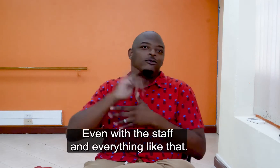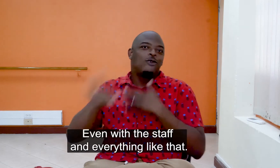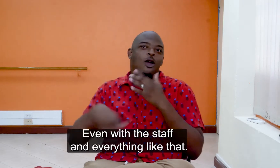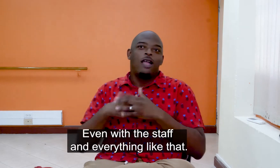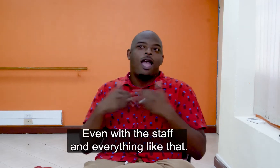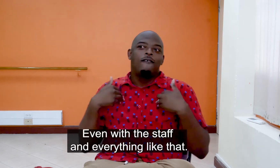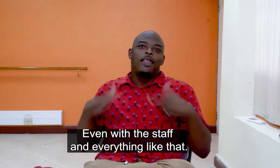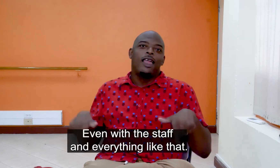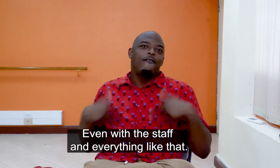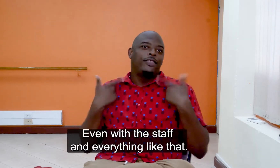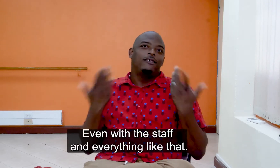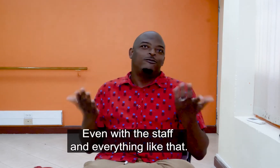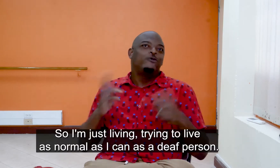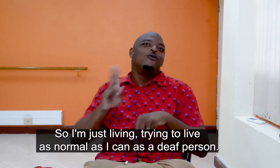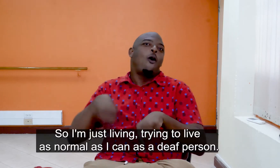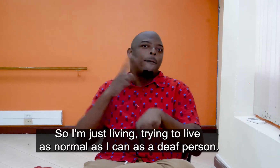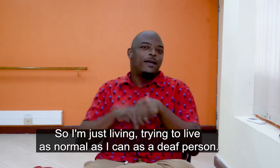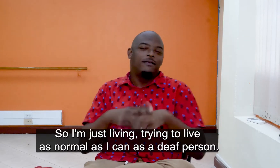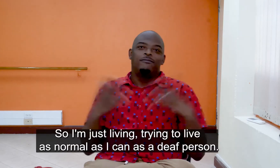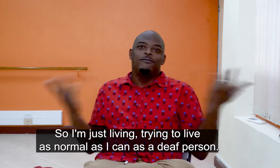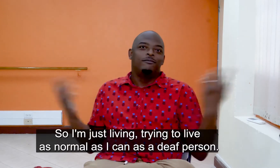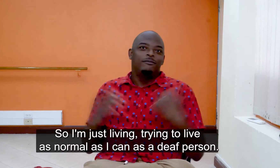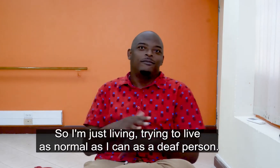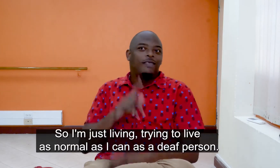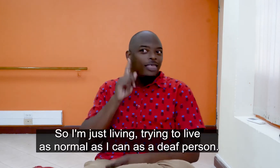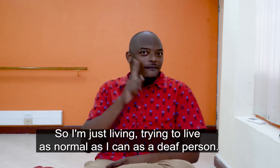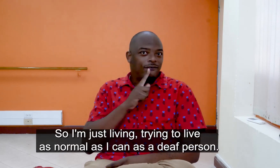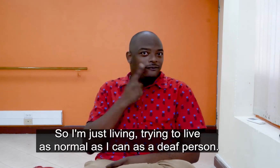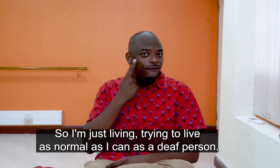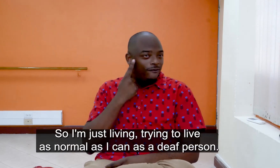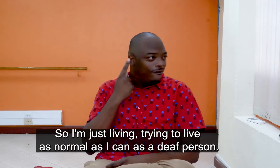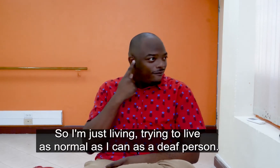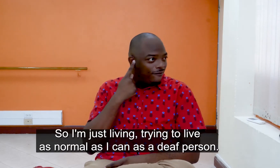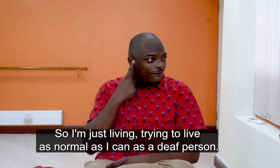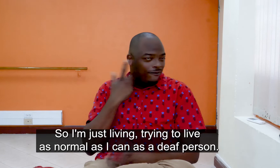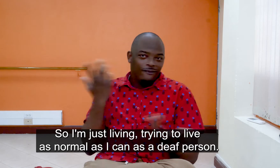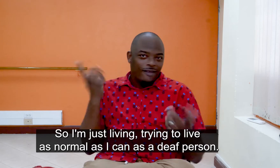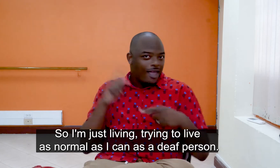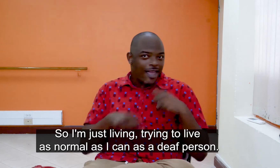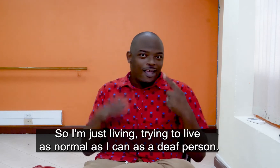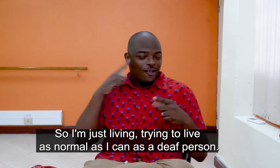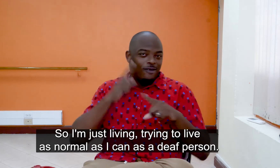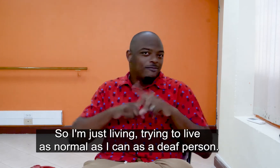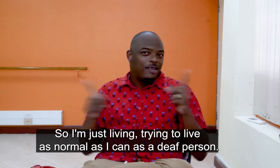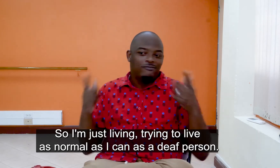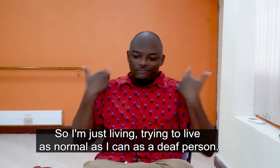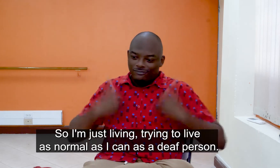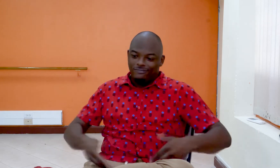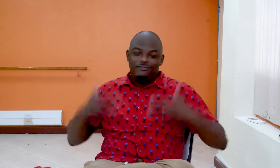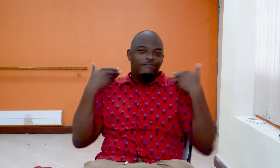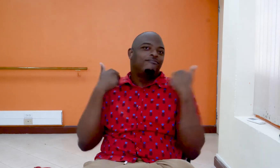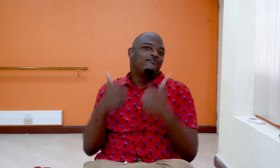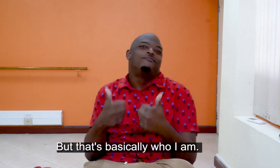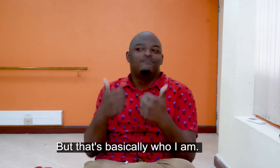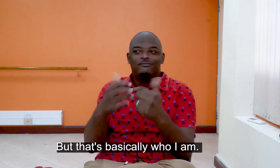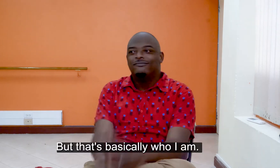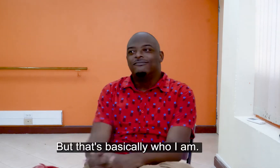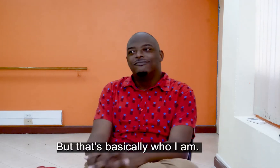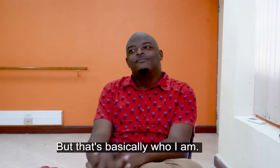the staff and everything like that. So I'm just trying to live as normal as I can as a deaf person, but that's